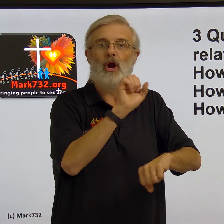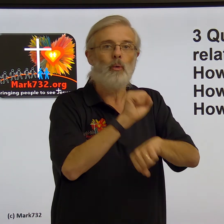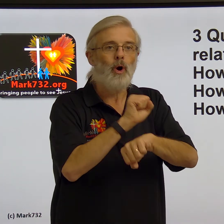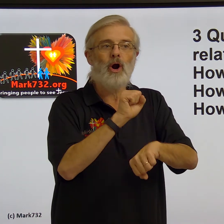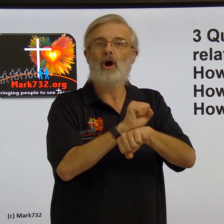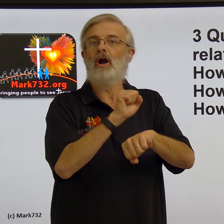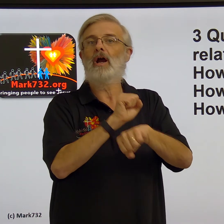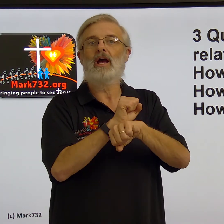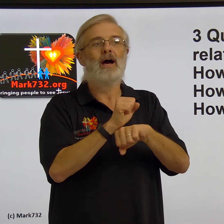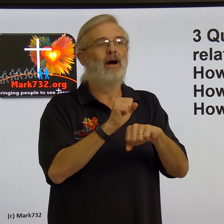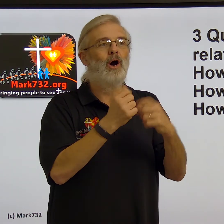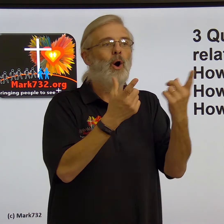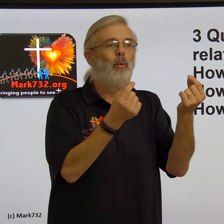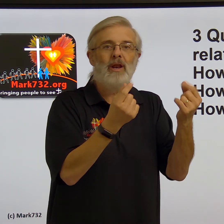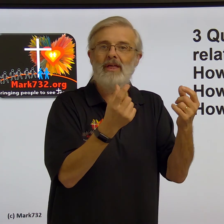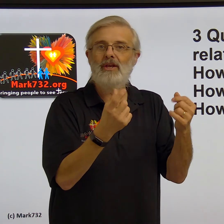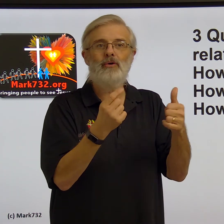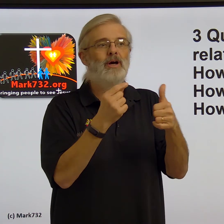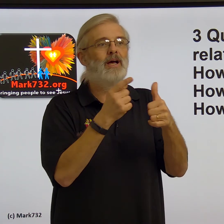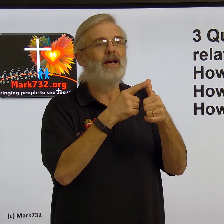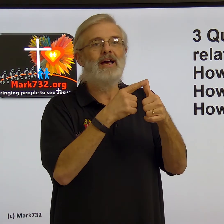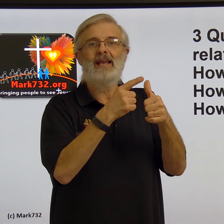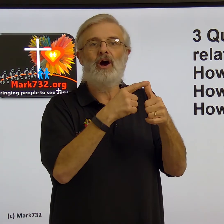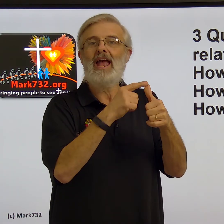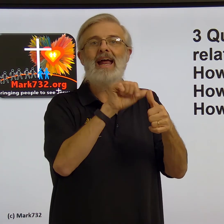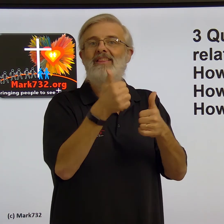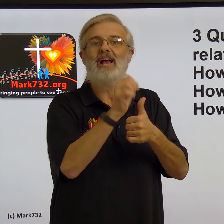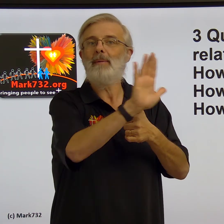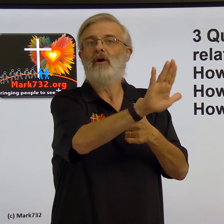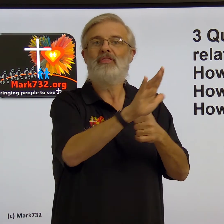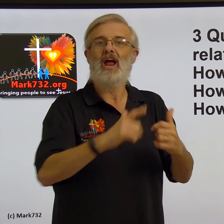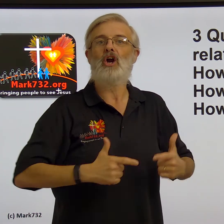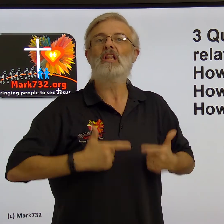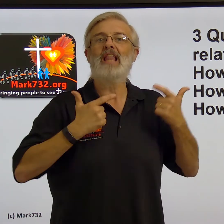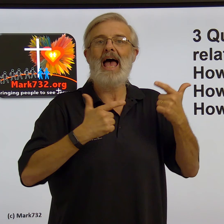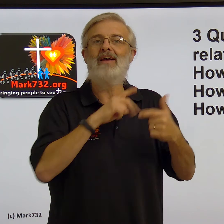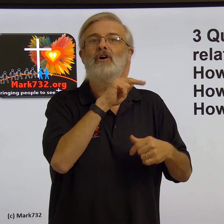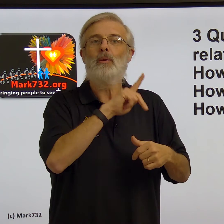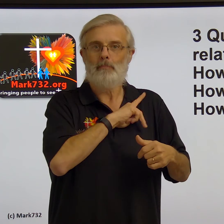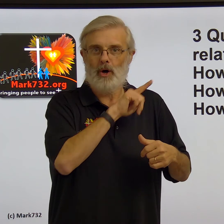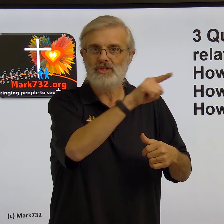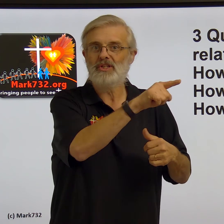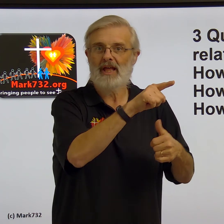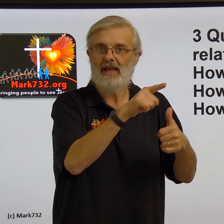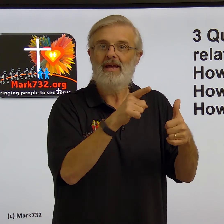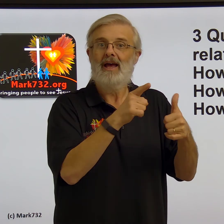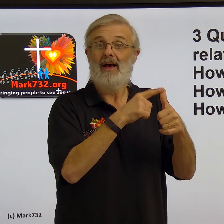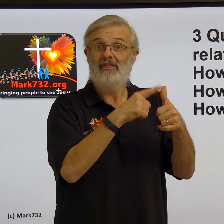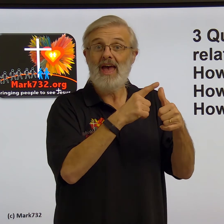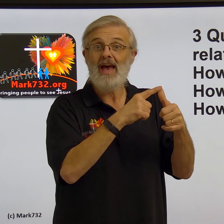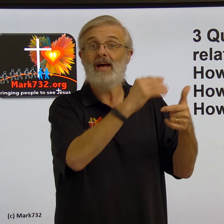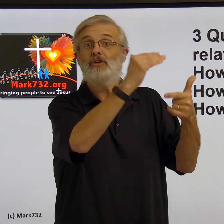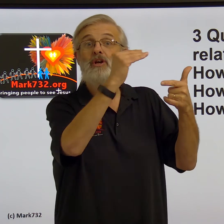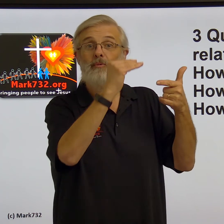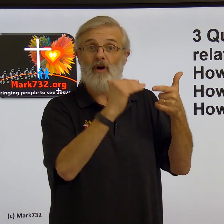work what are they doing anything about their life personally and then you can move on to